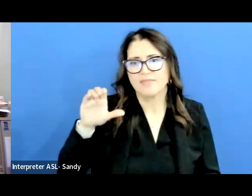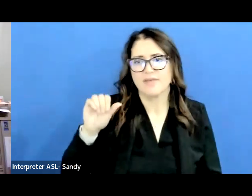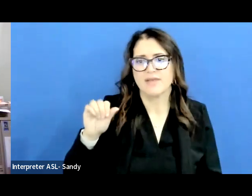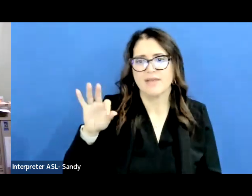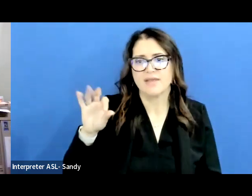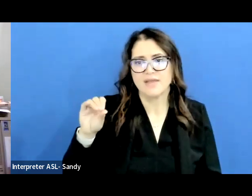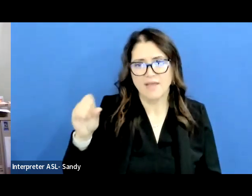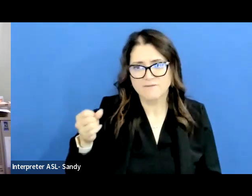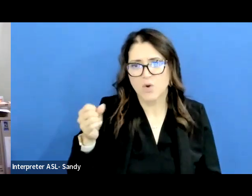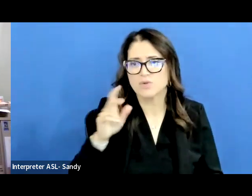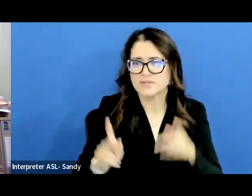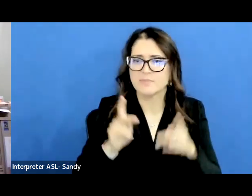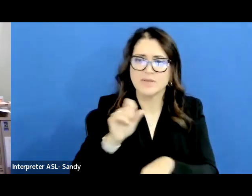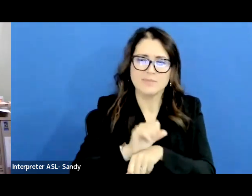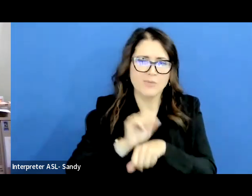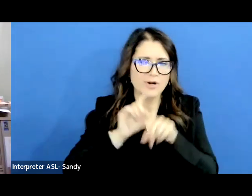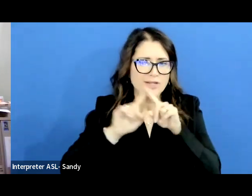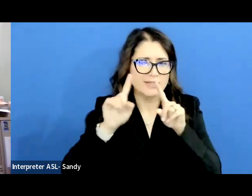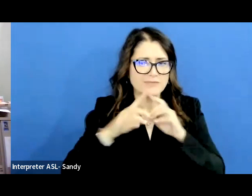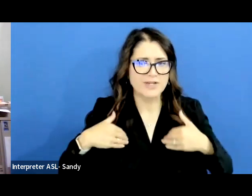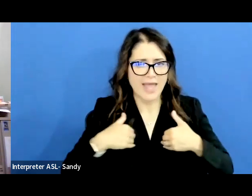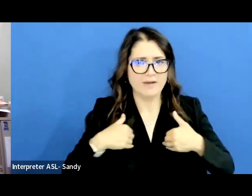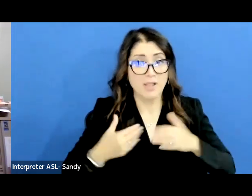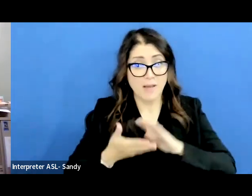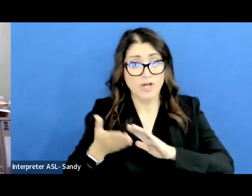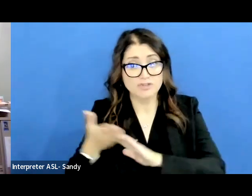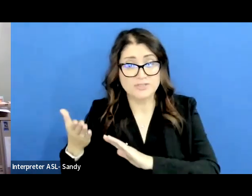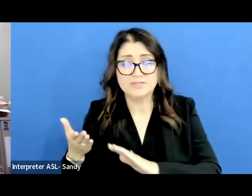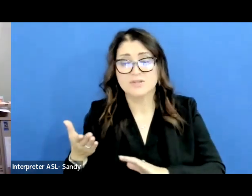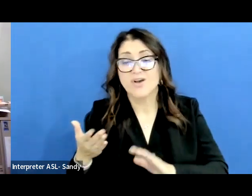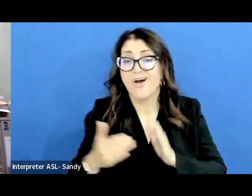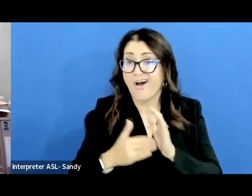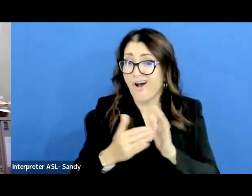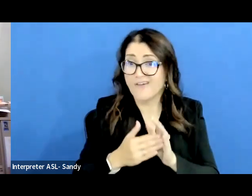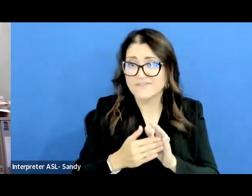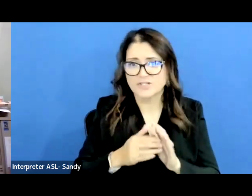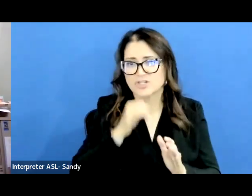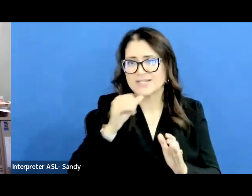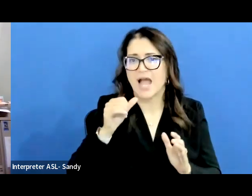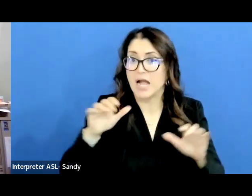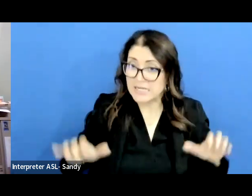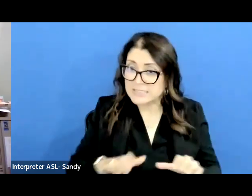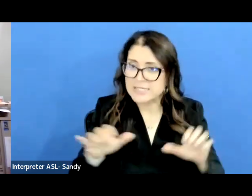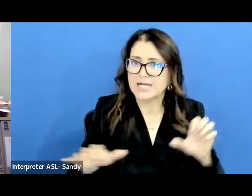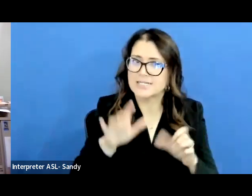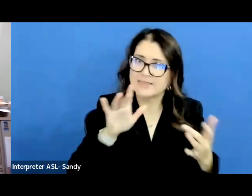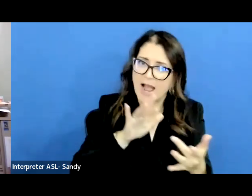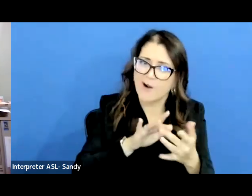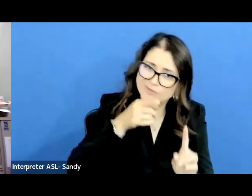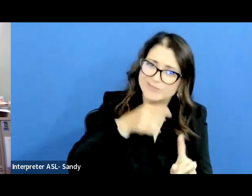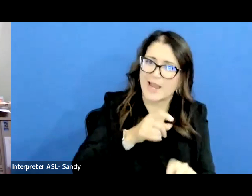different animal operations. A lot of times you're not conducting the outreach at the job site.